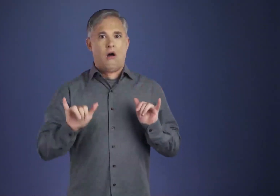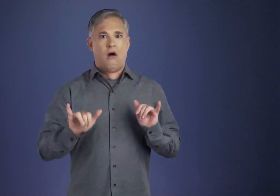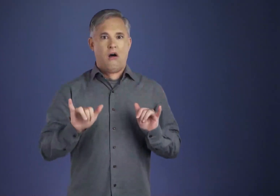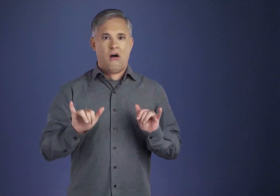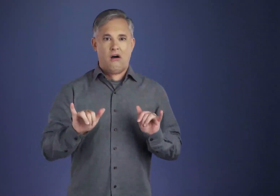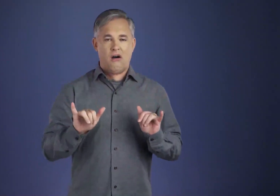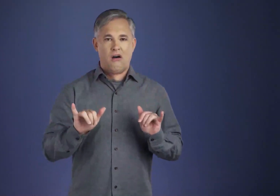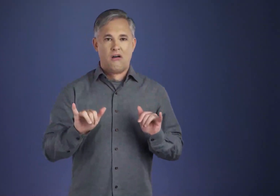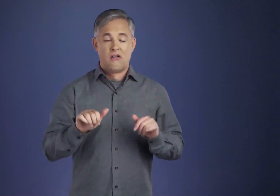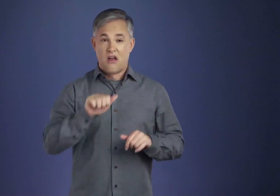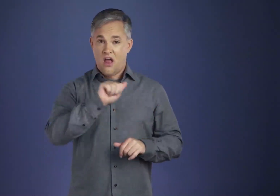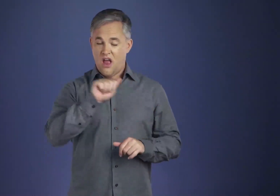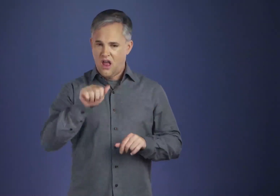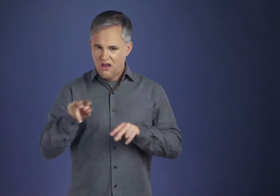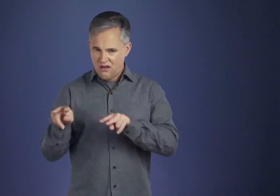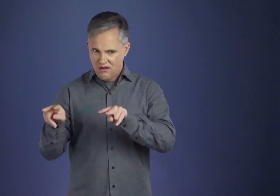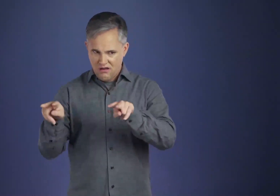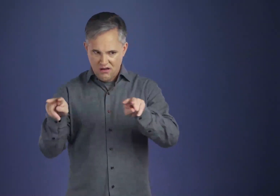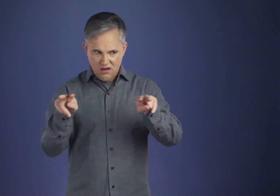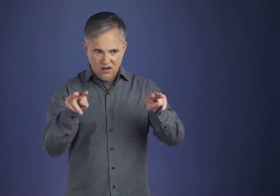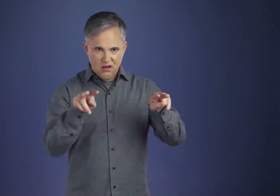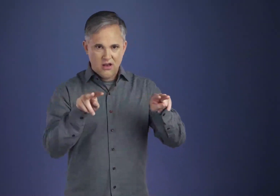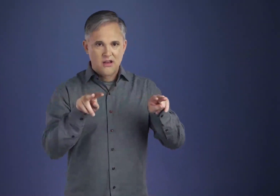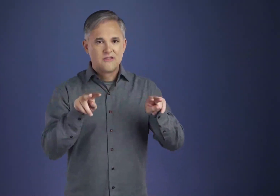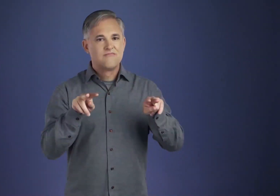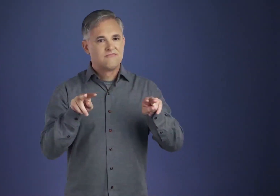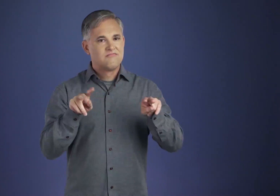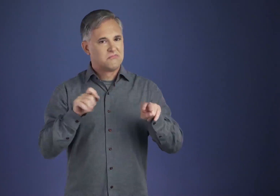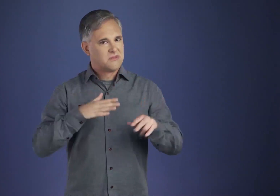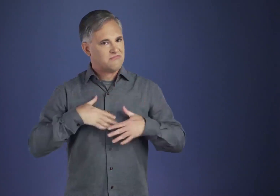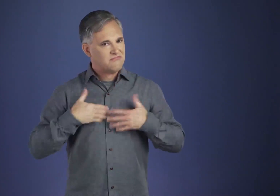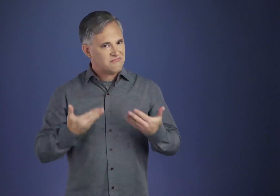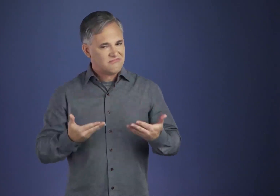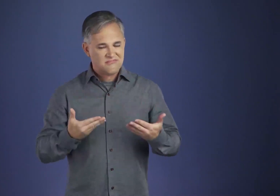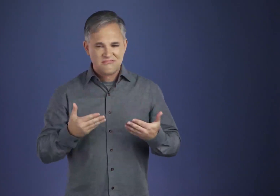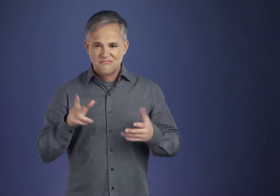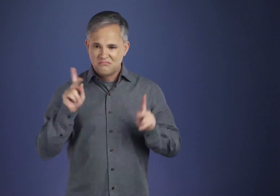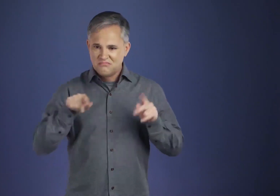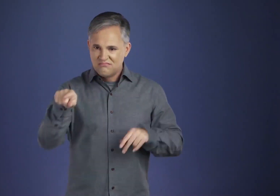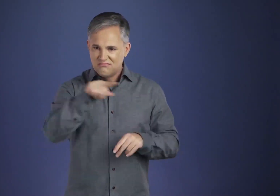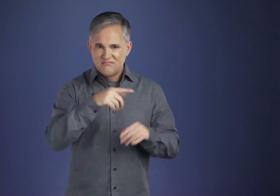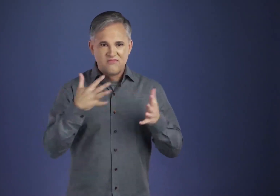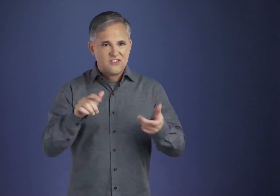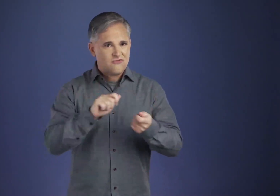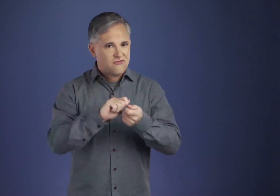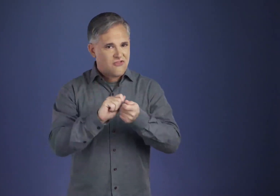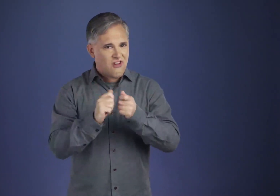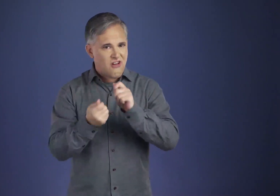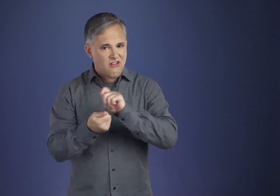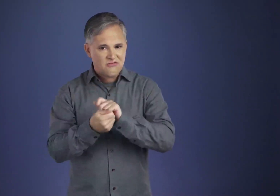Then I woke up. I had to admit that AA showed results, prodigious results.